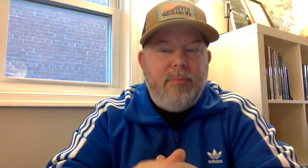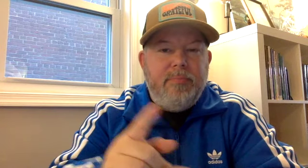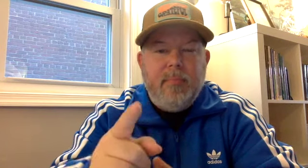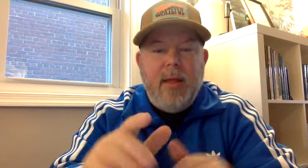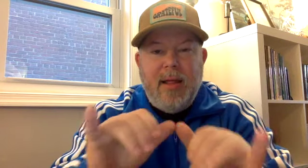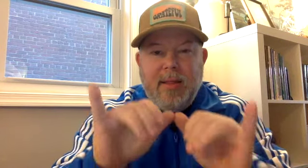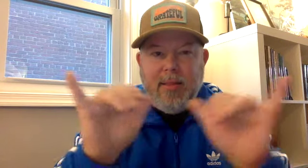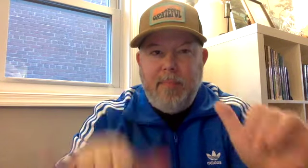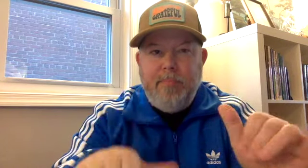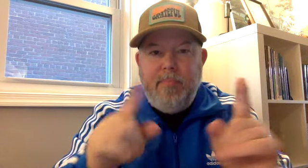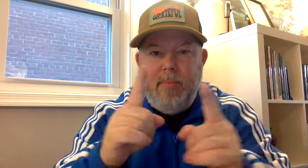800-251-4682.